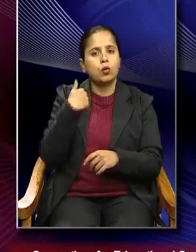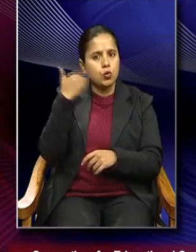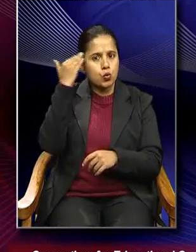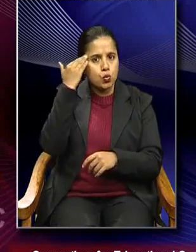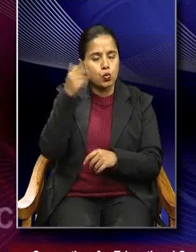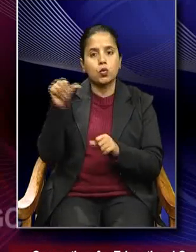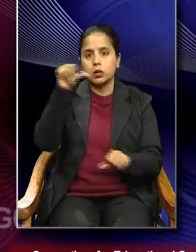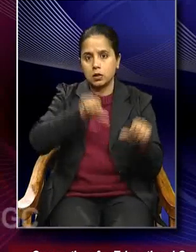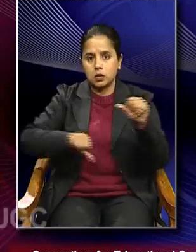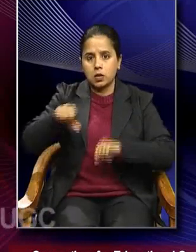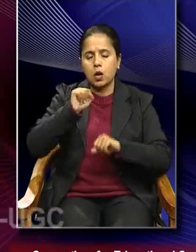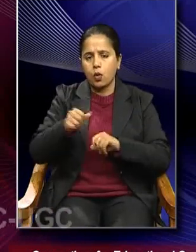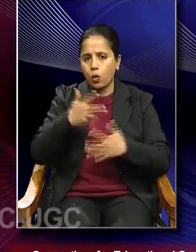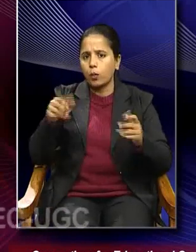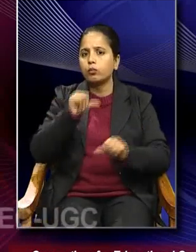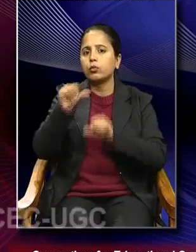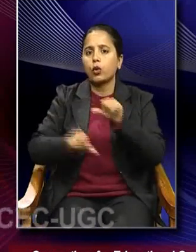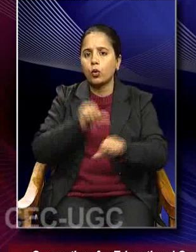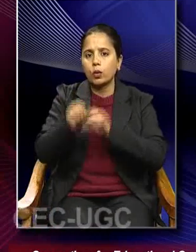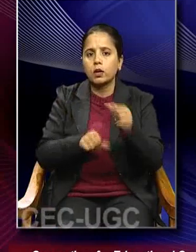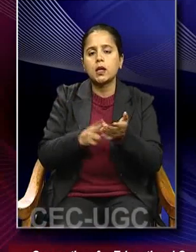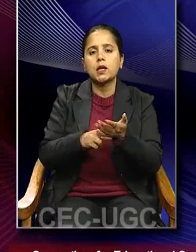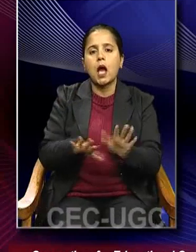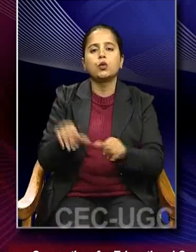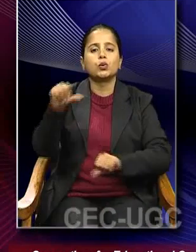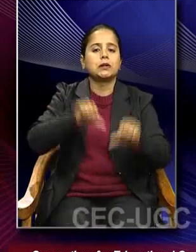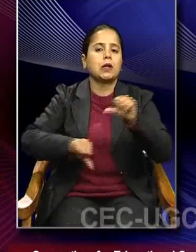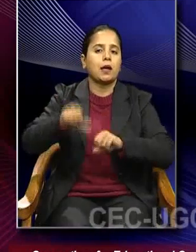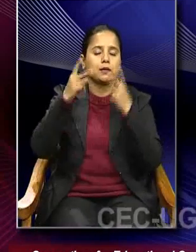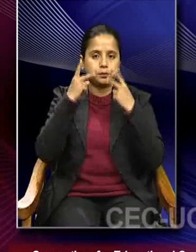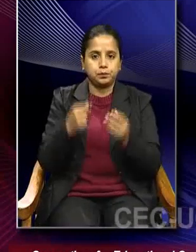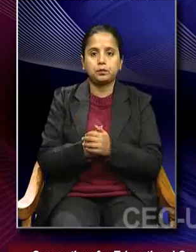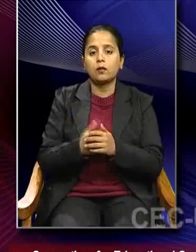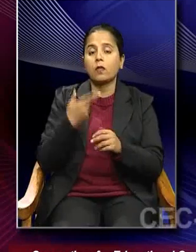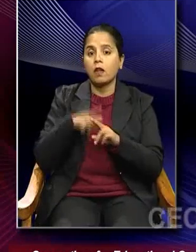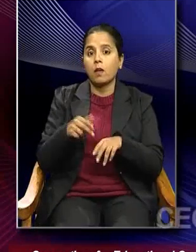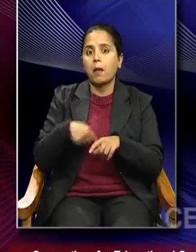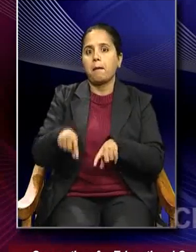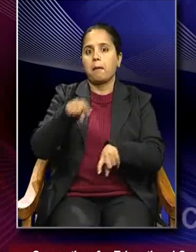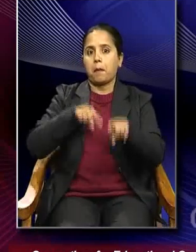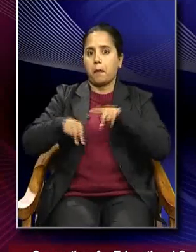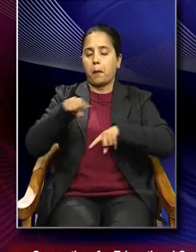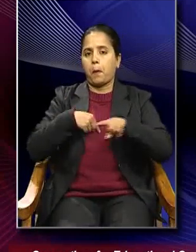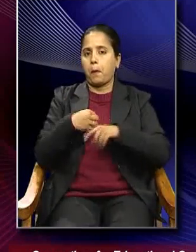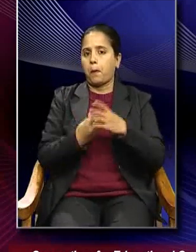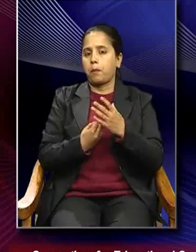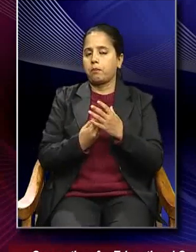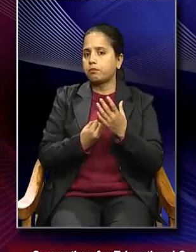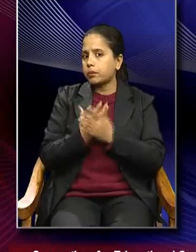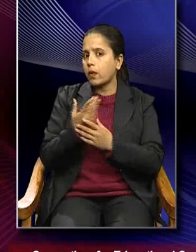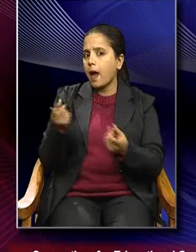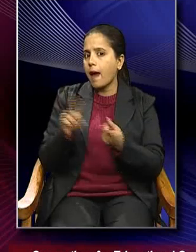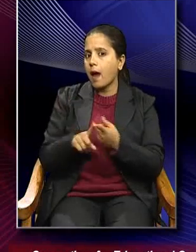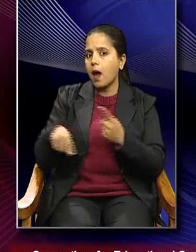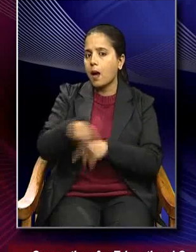the scientific procedure of natural sciences. So if we go back to the emergence of sociology as